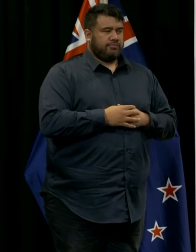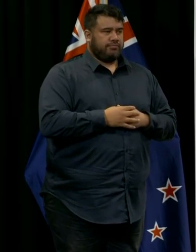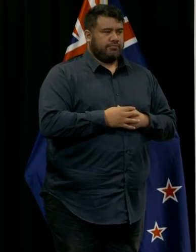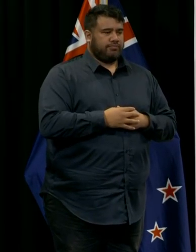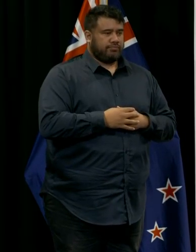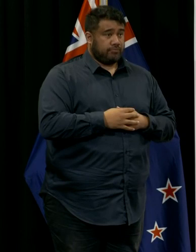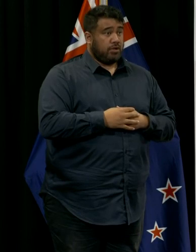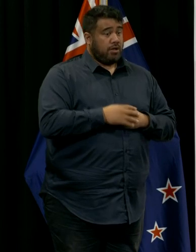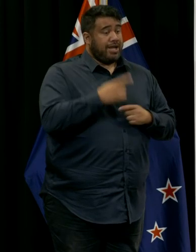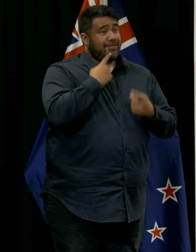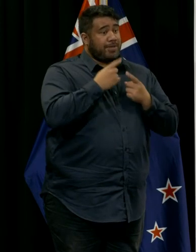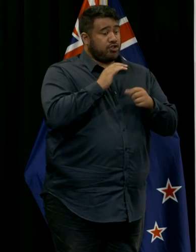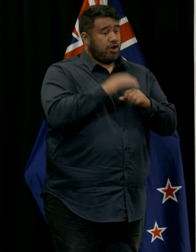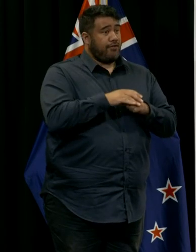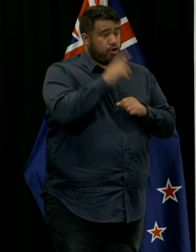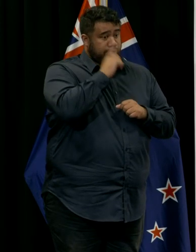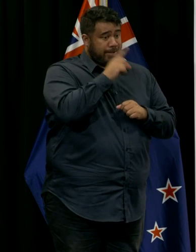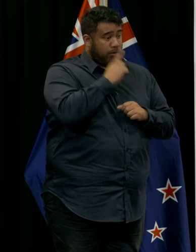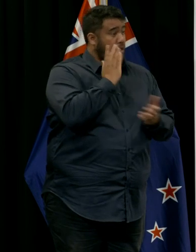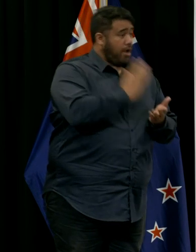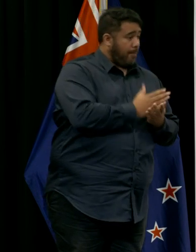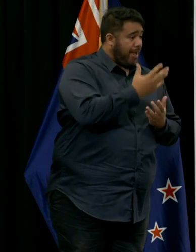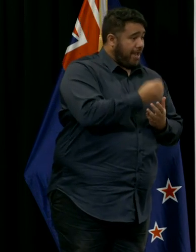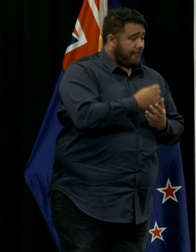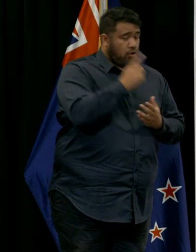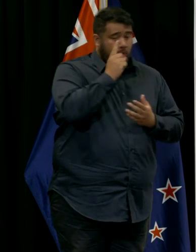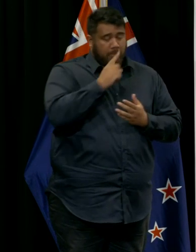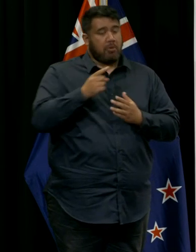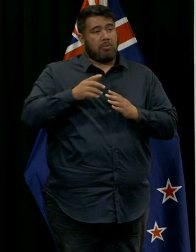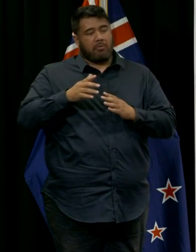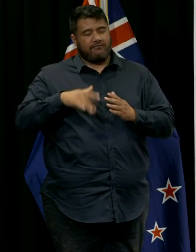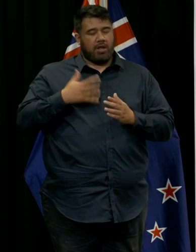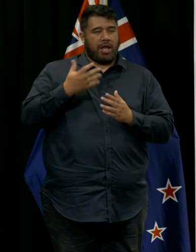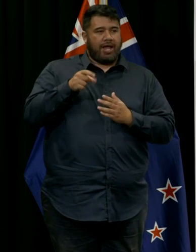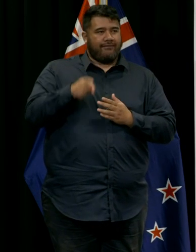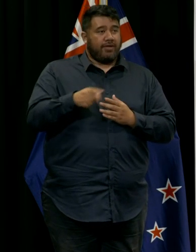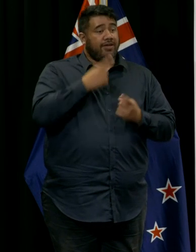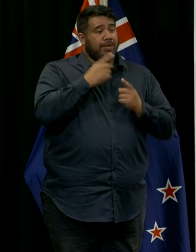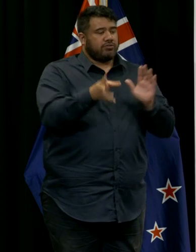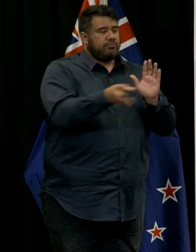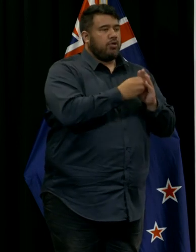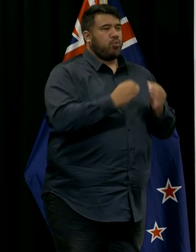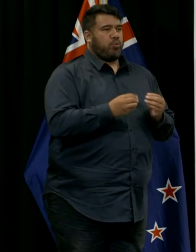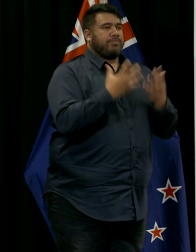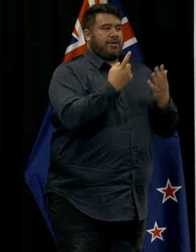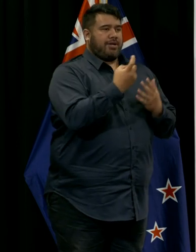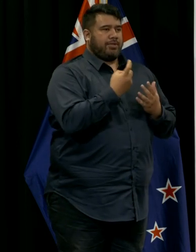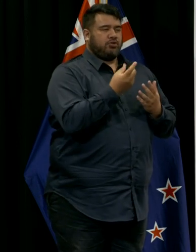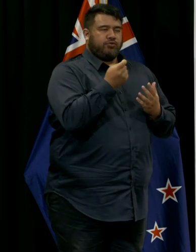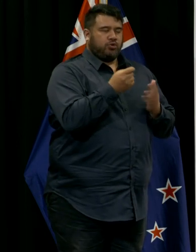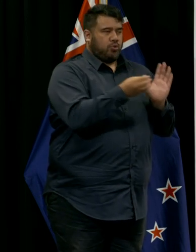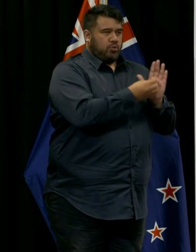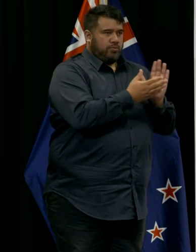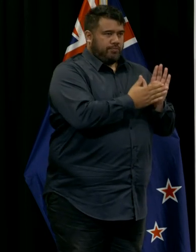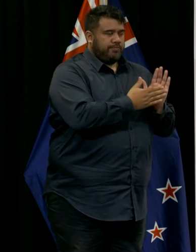cases, including the probable cases, will be provided via our website shortly and updated as new details emerge. We will